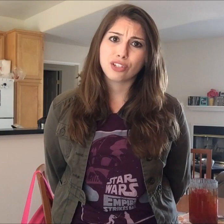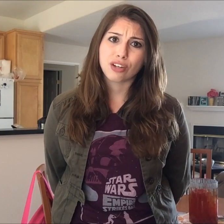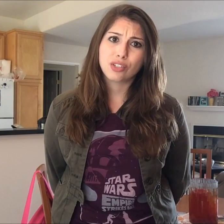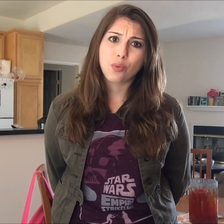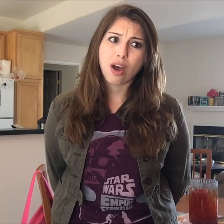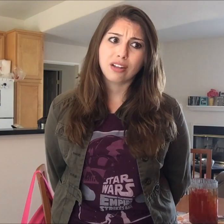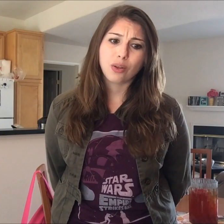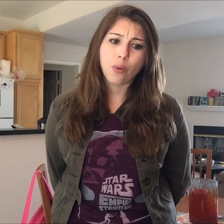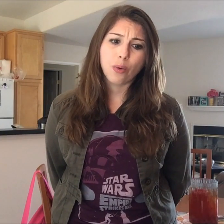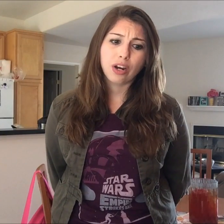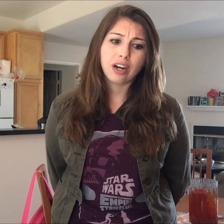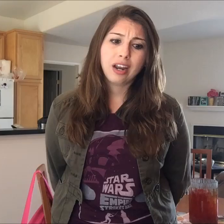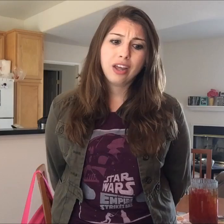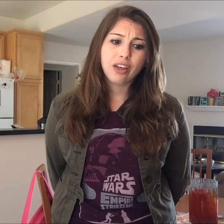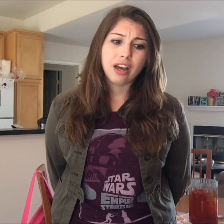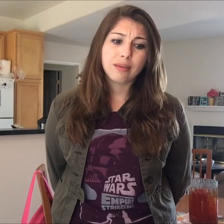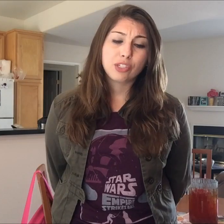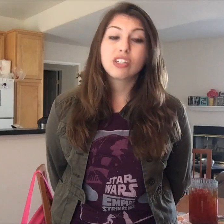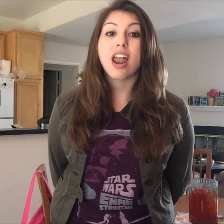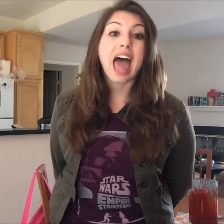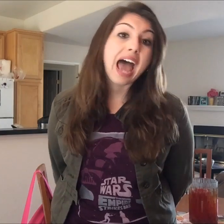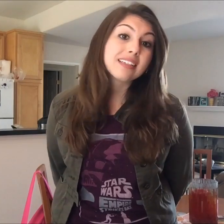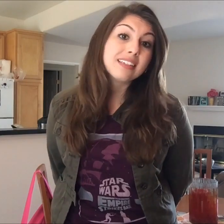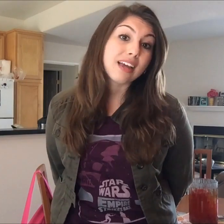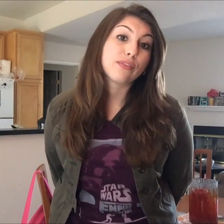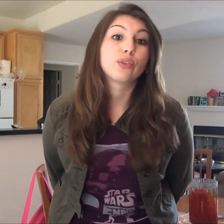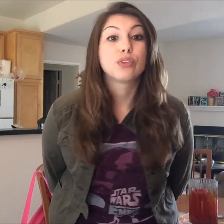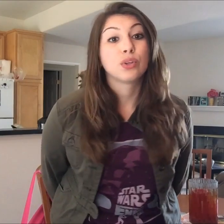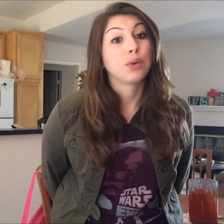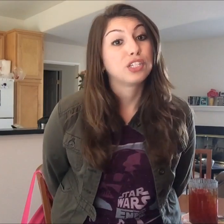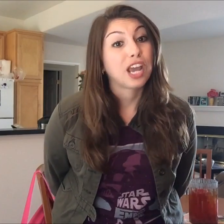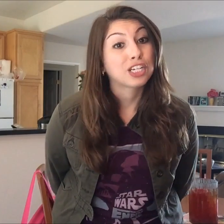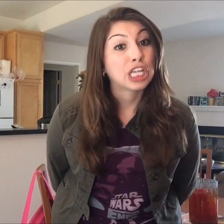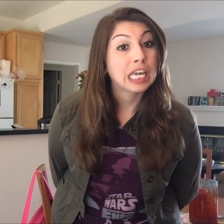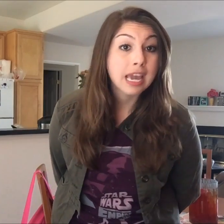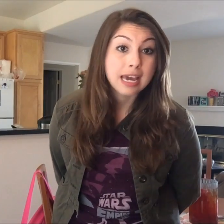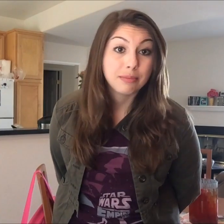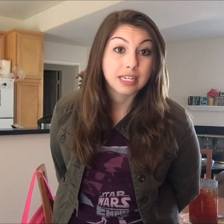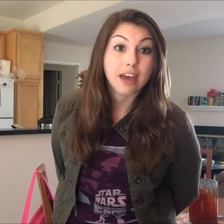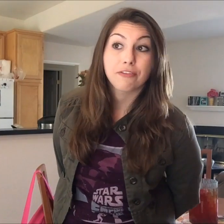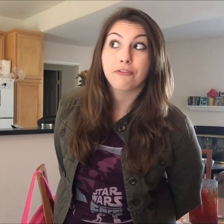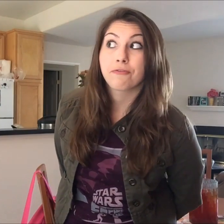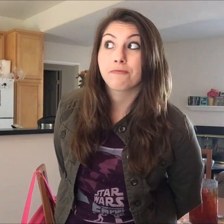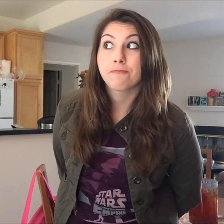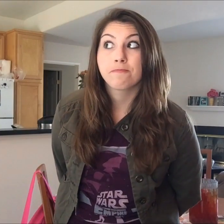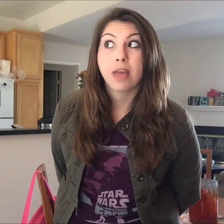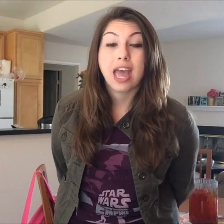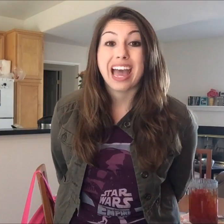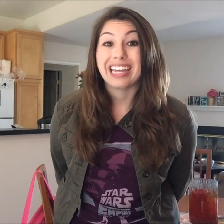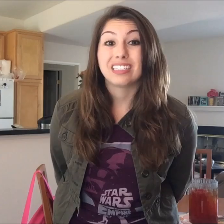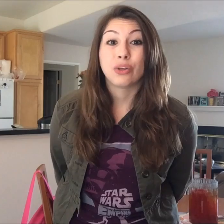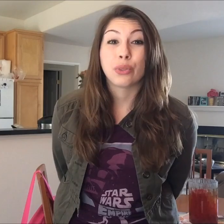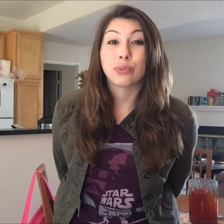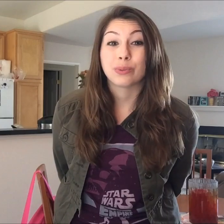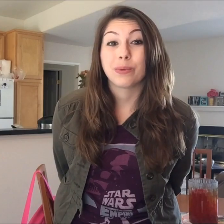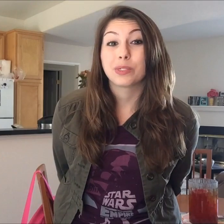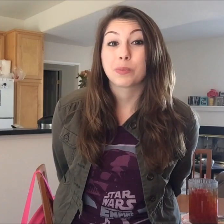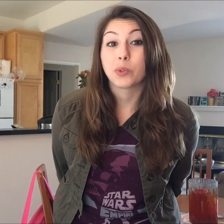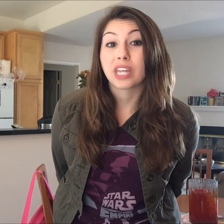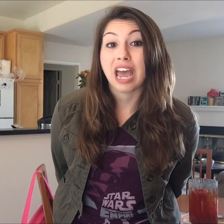talks too well, or she's not acting deaf, so there's no way she actually can be deaf. I didn't know there was a way we were supposed to